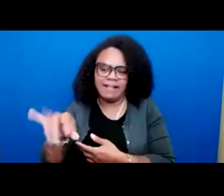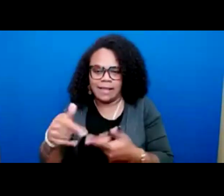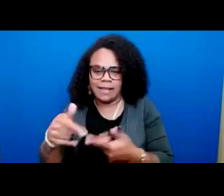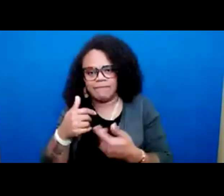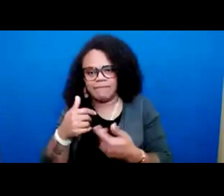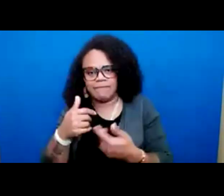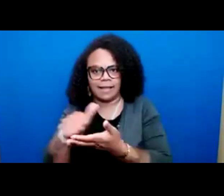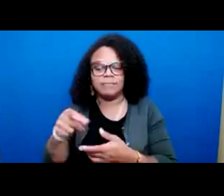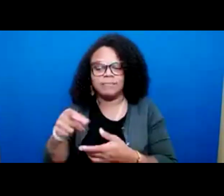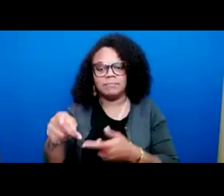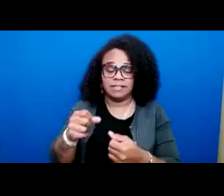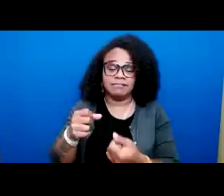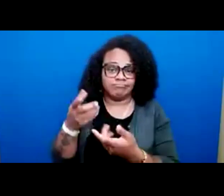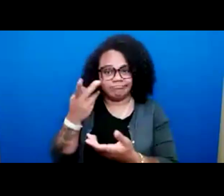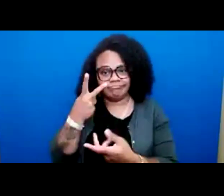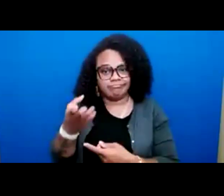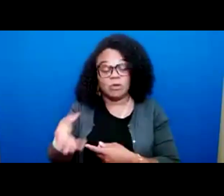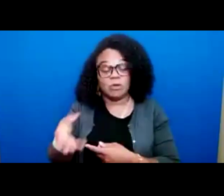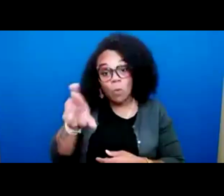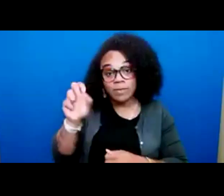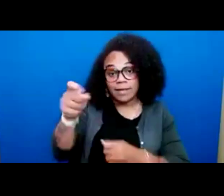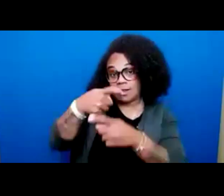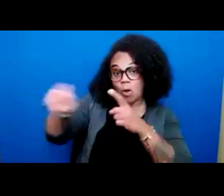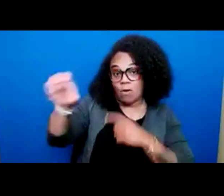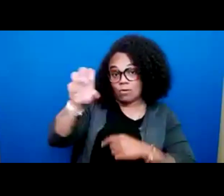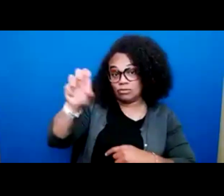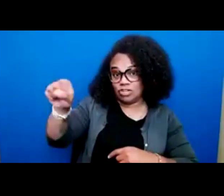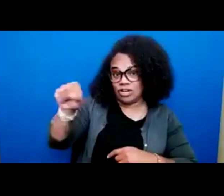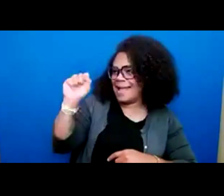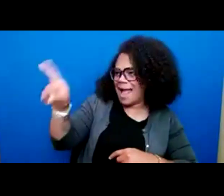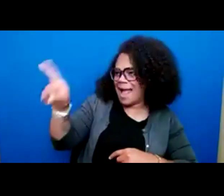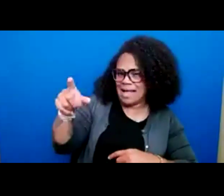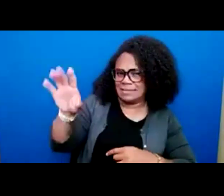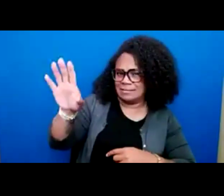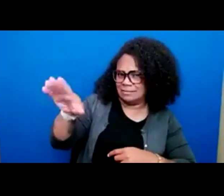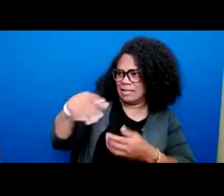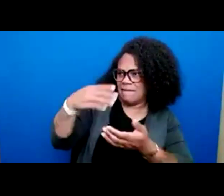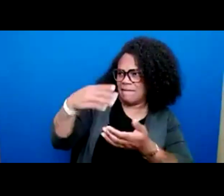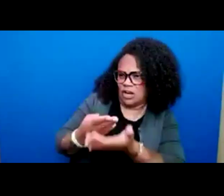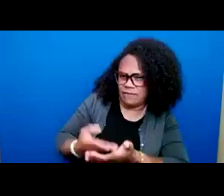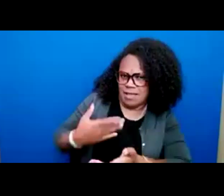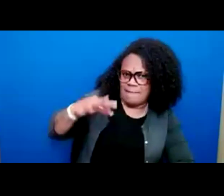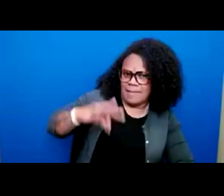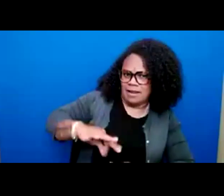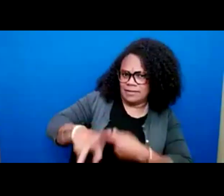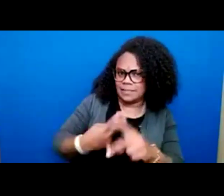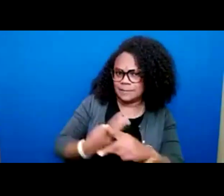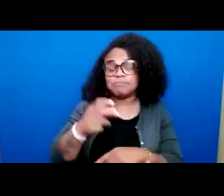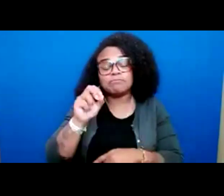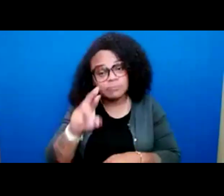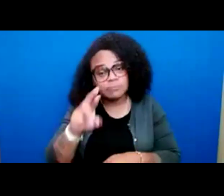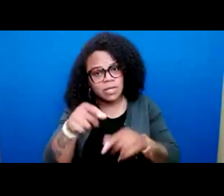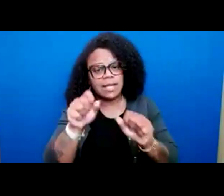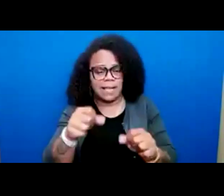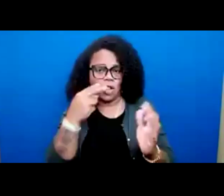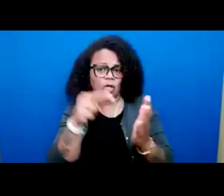person could call Social Security and ask them to verify their benefit type. It's also possible to look at recent letters, and it